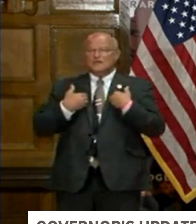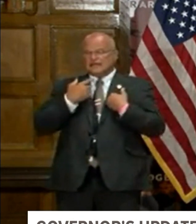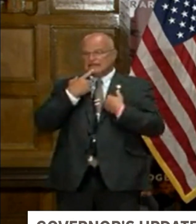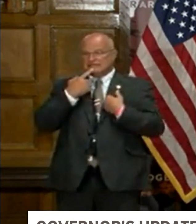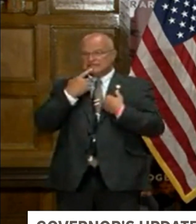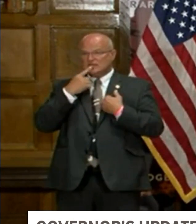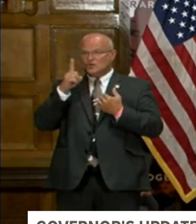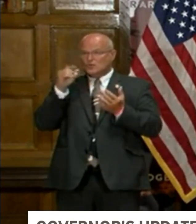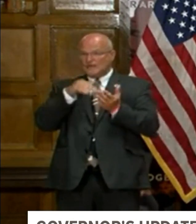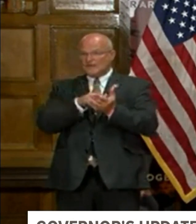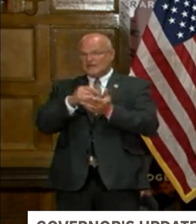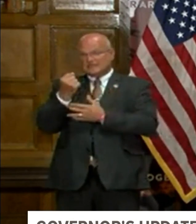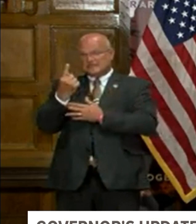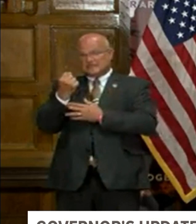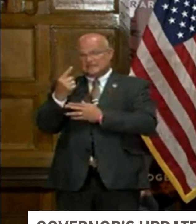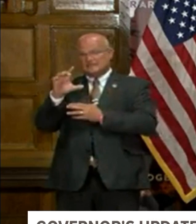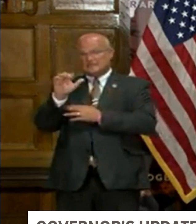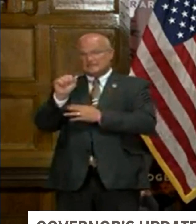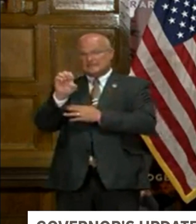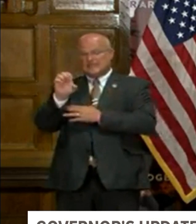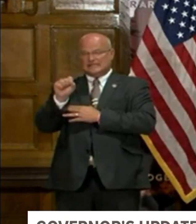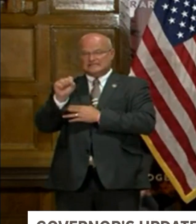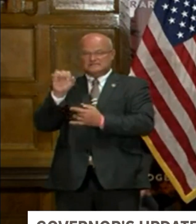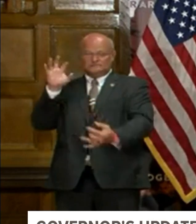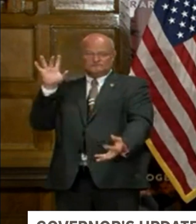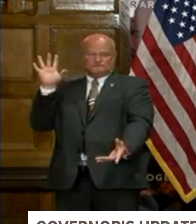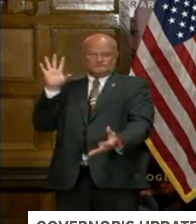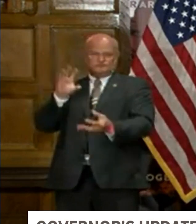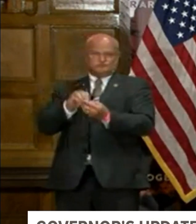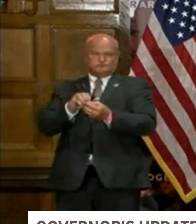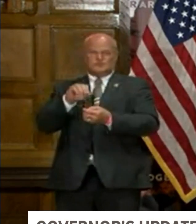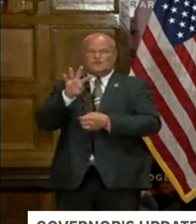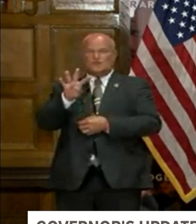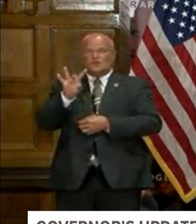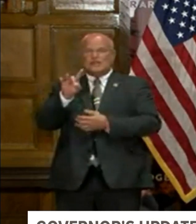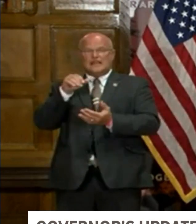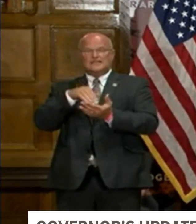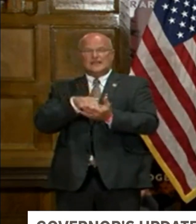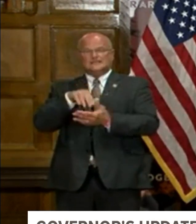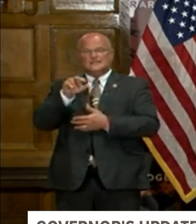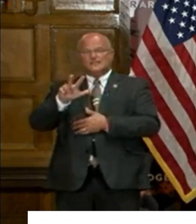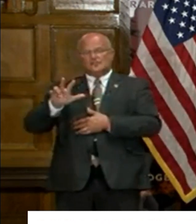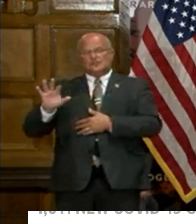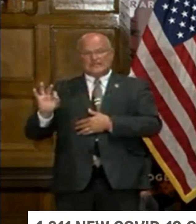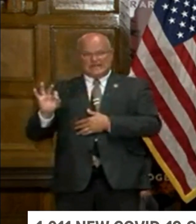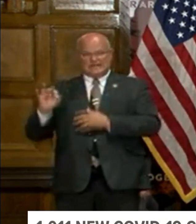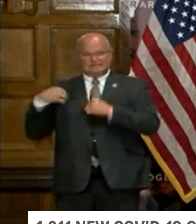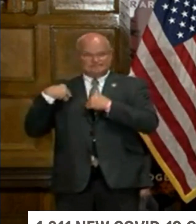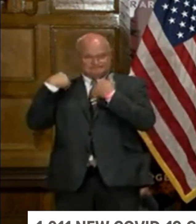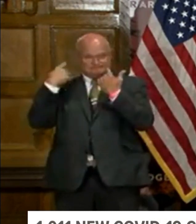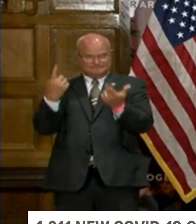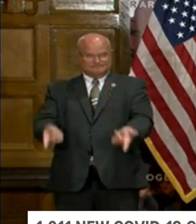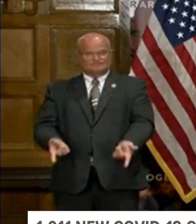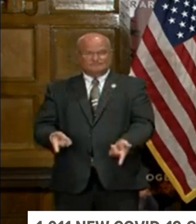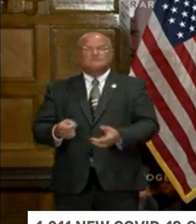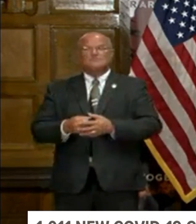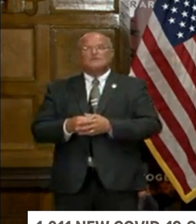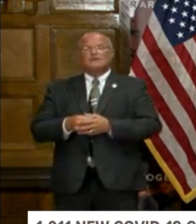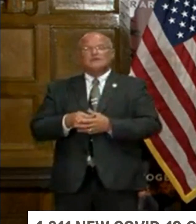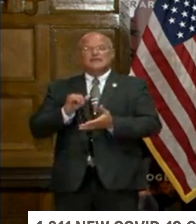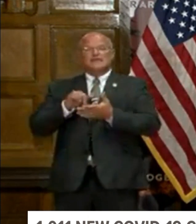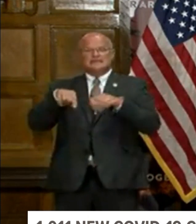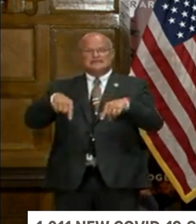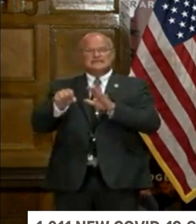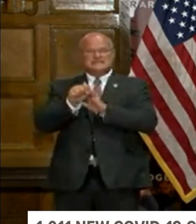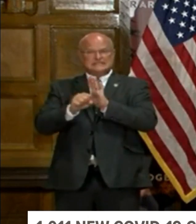I said, 1,011 cases. That brings us totally to 48,039 cases cumulative in the